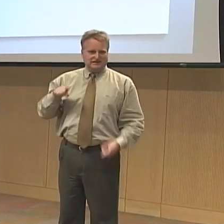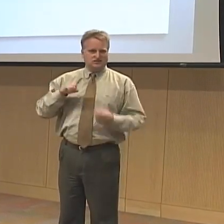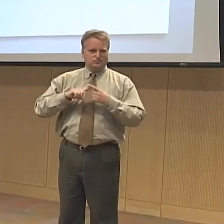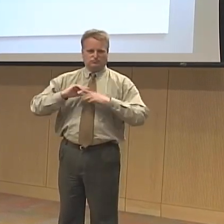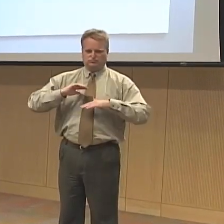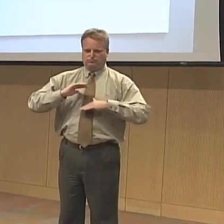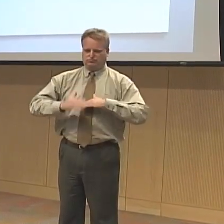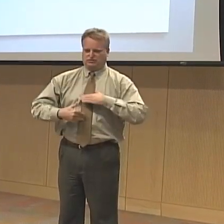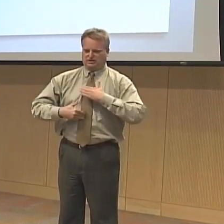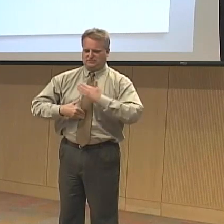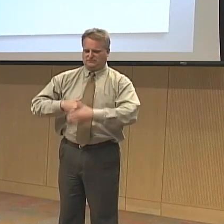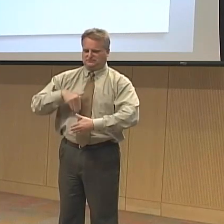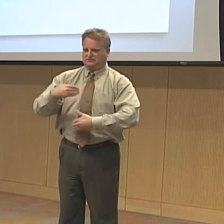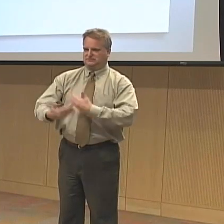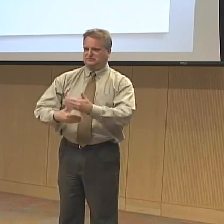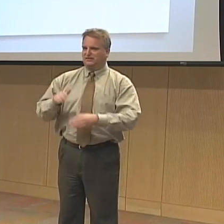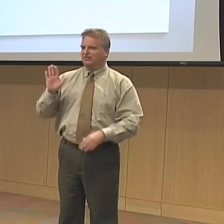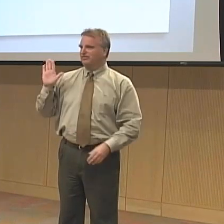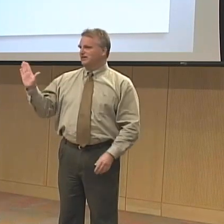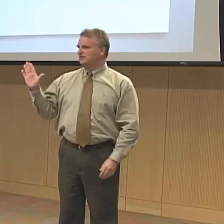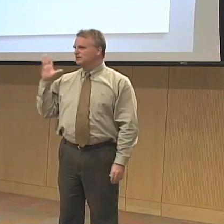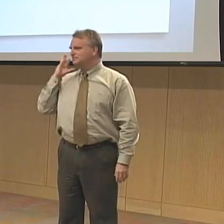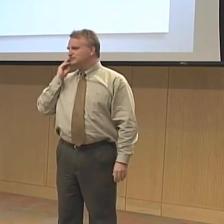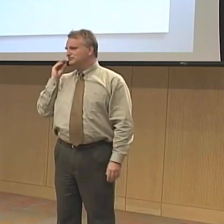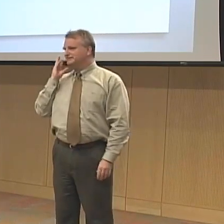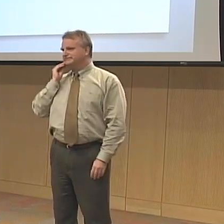need to process their experience.